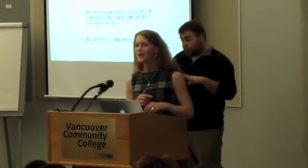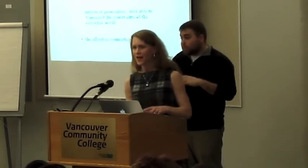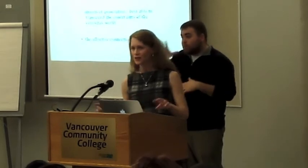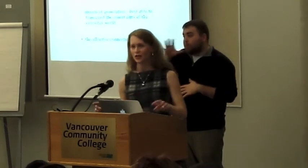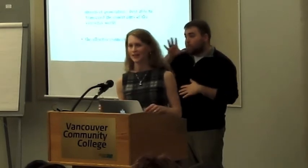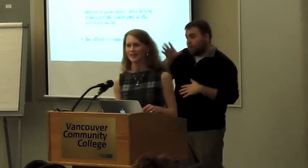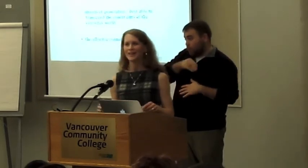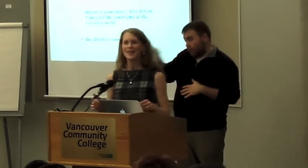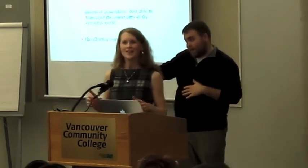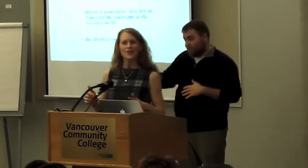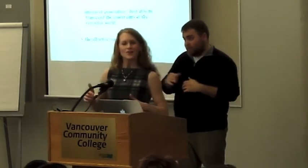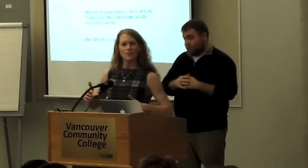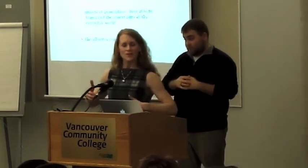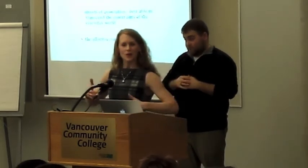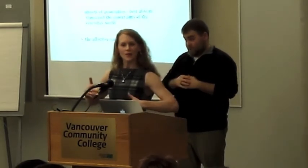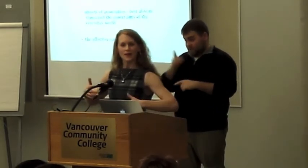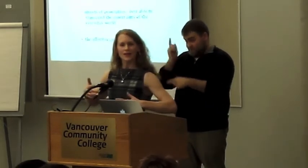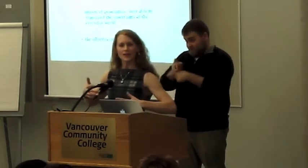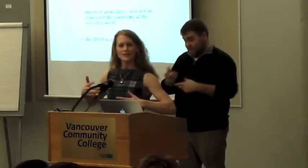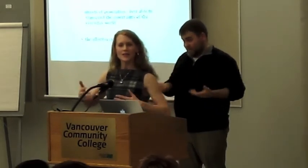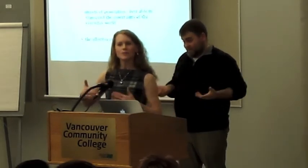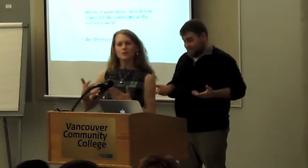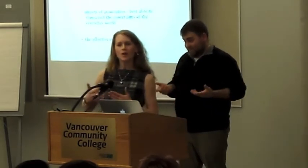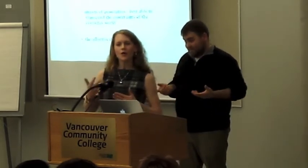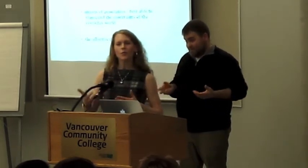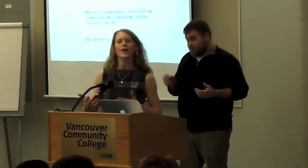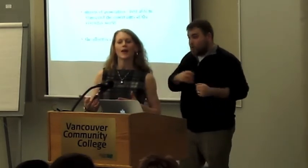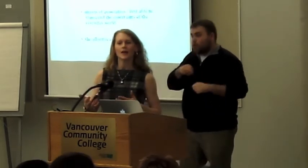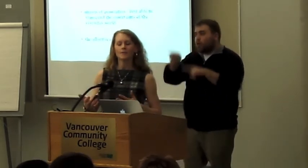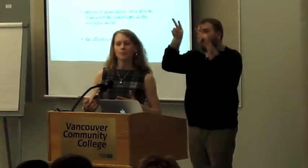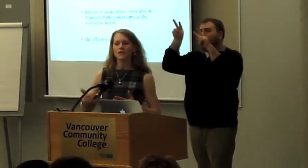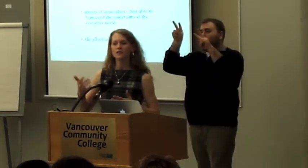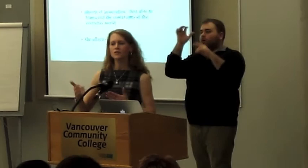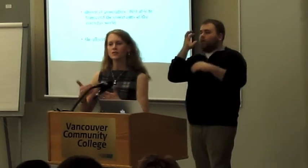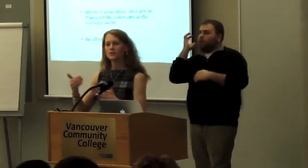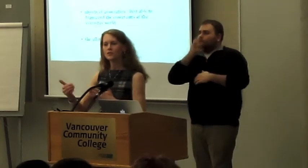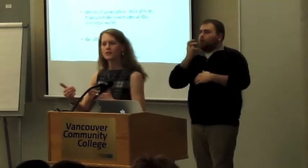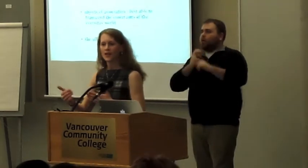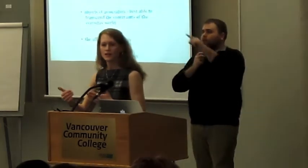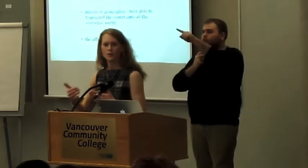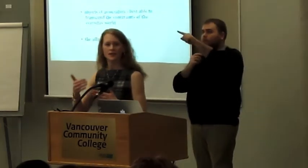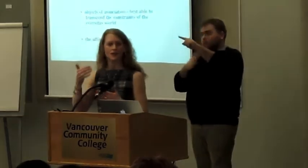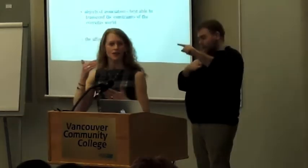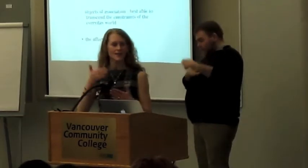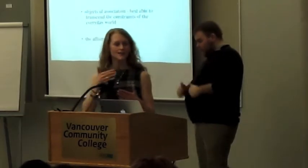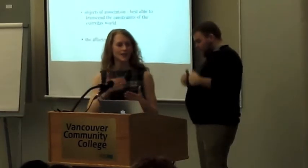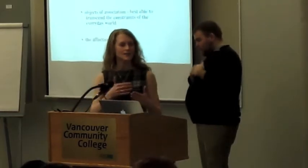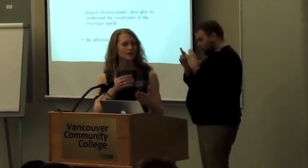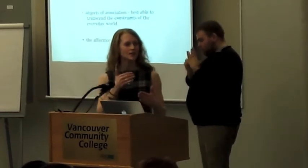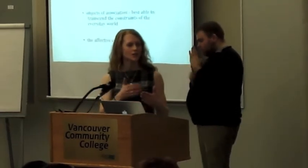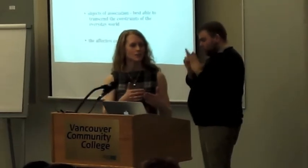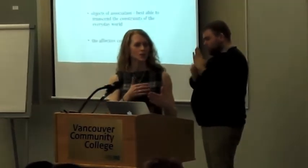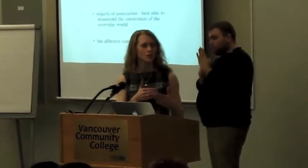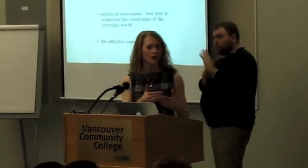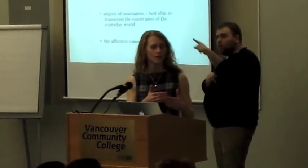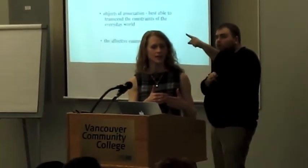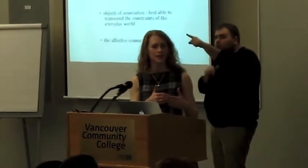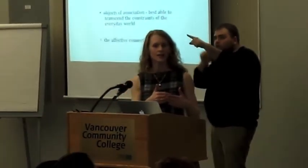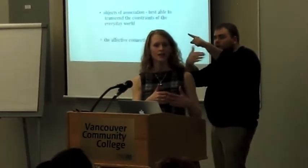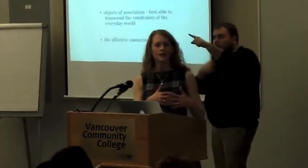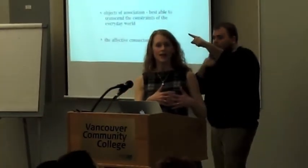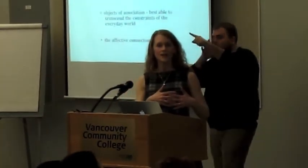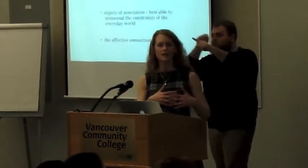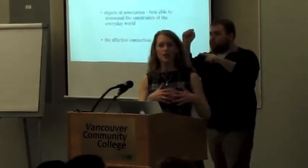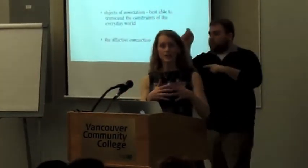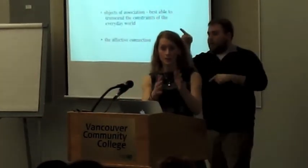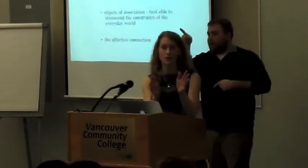dress, actually. So in some small way, the student associates with the transcendent human